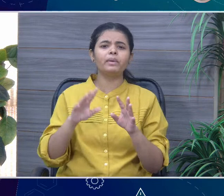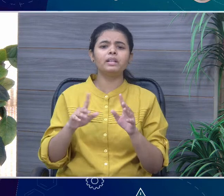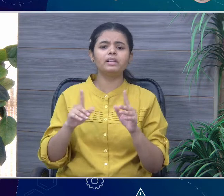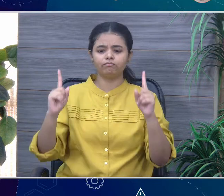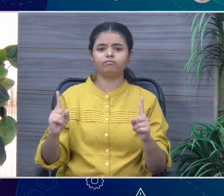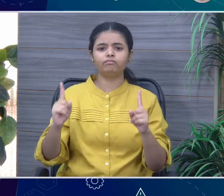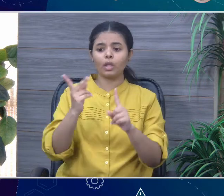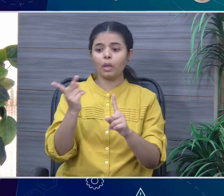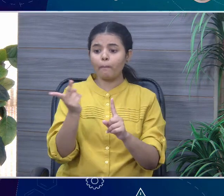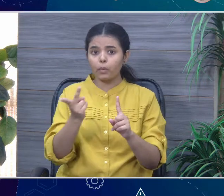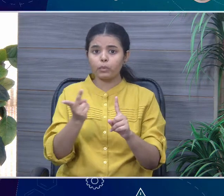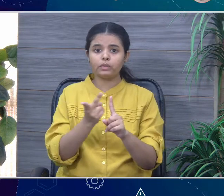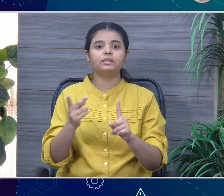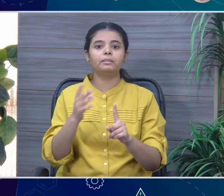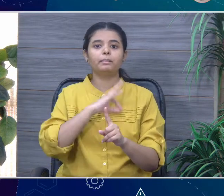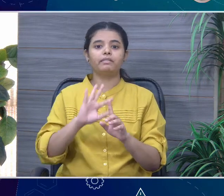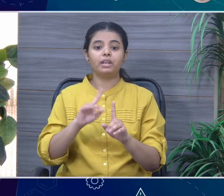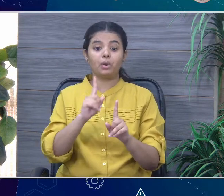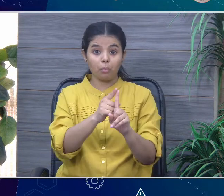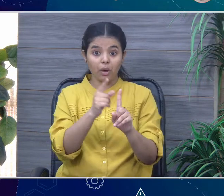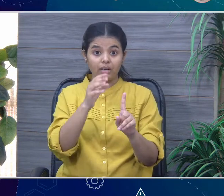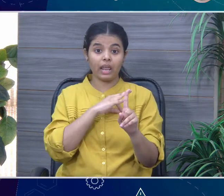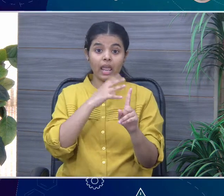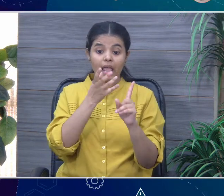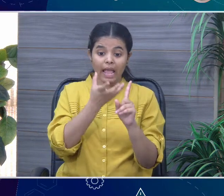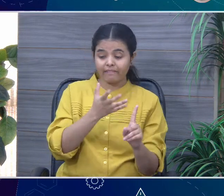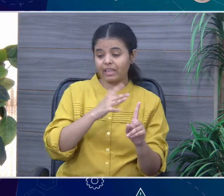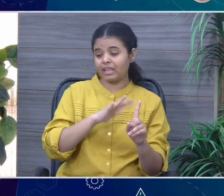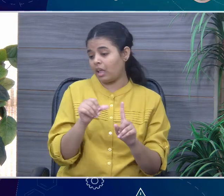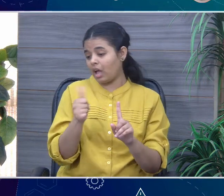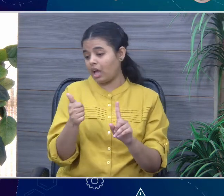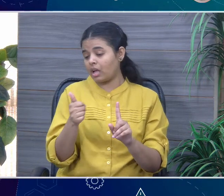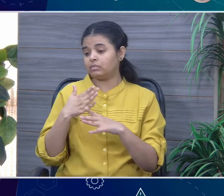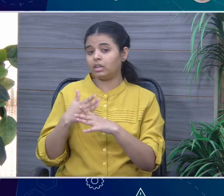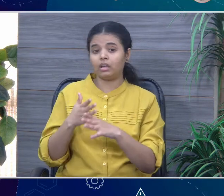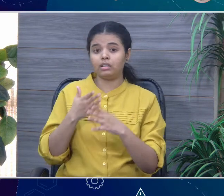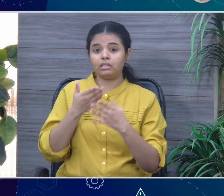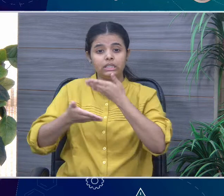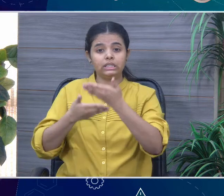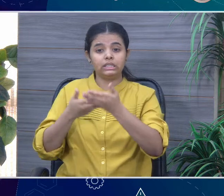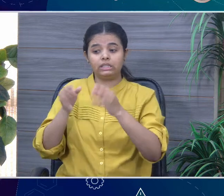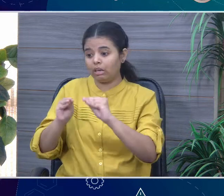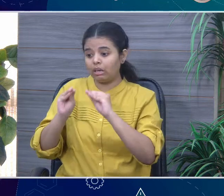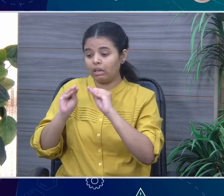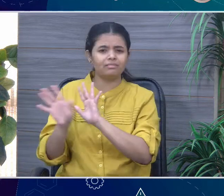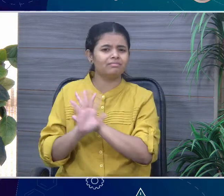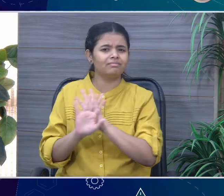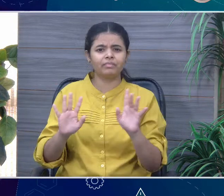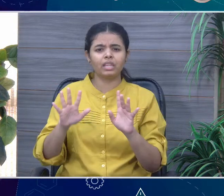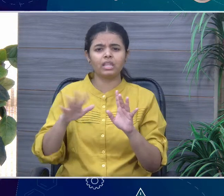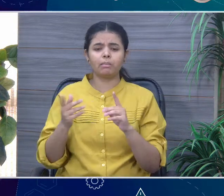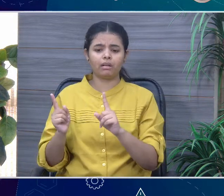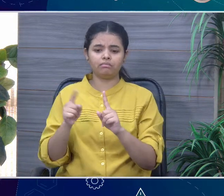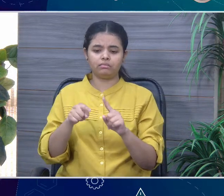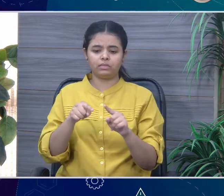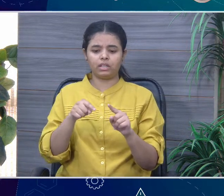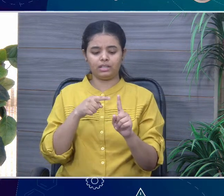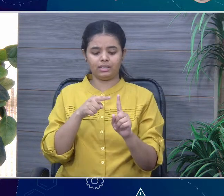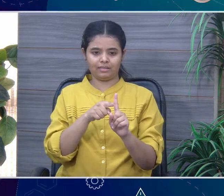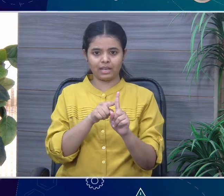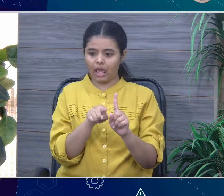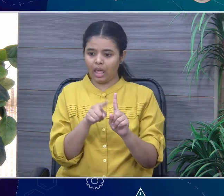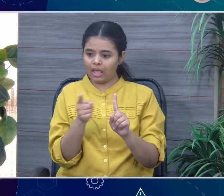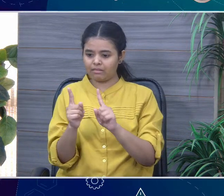process, it's a two-way process. We do not want that one child should become dependent on the other child,